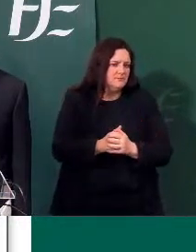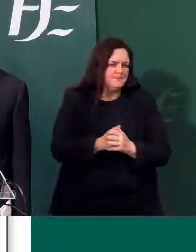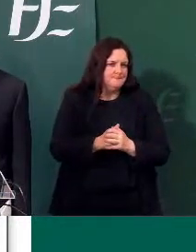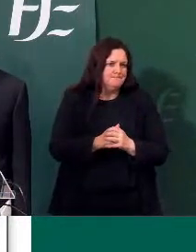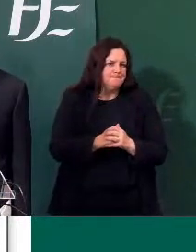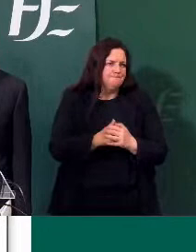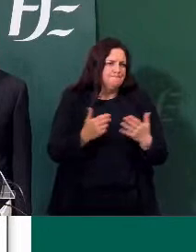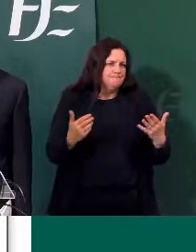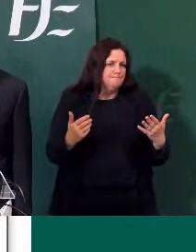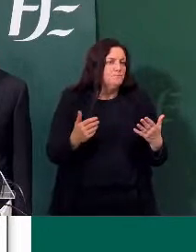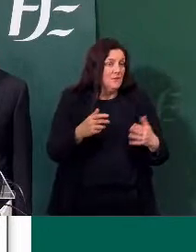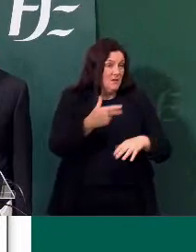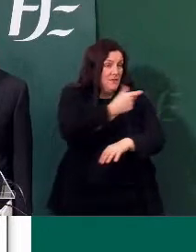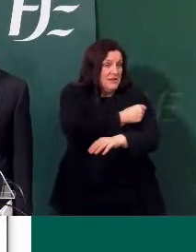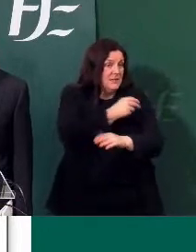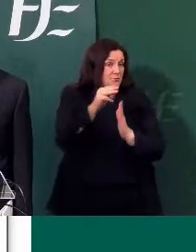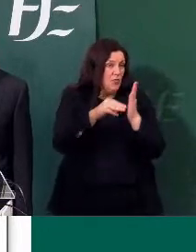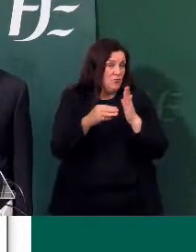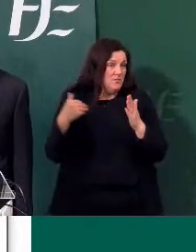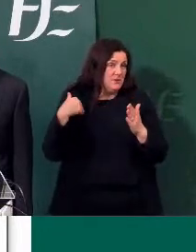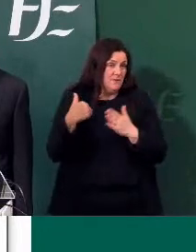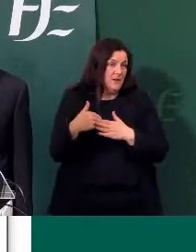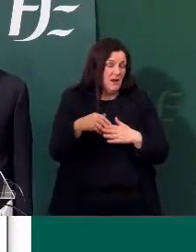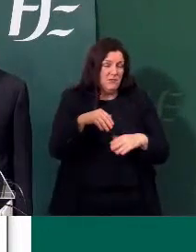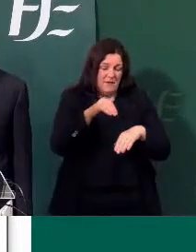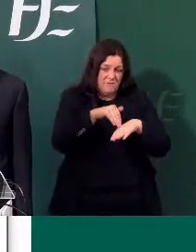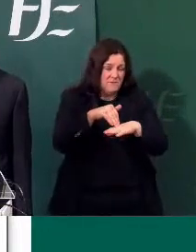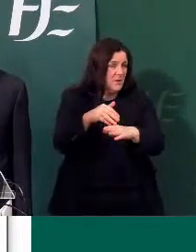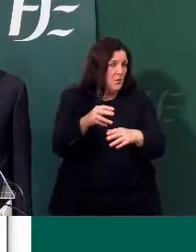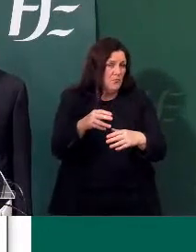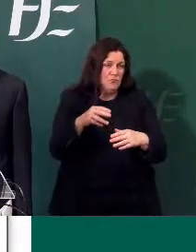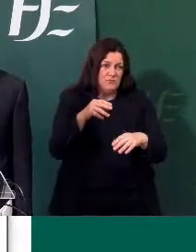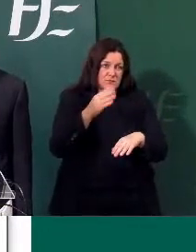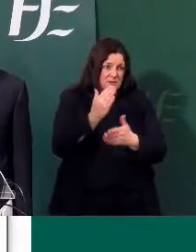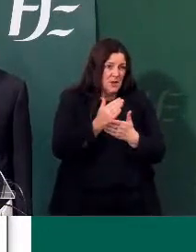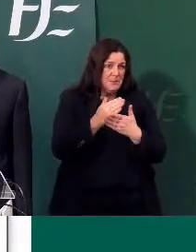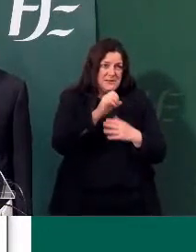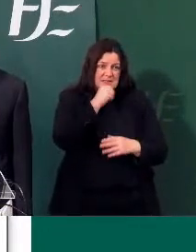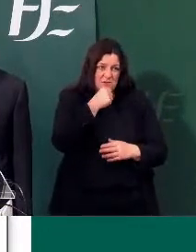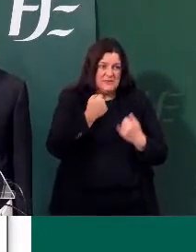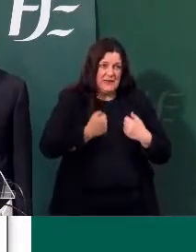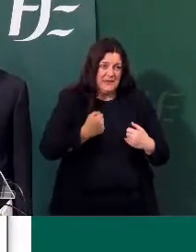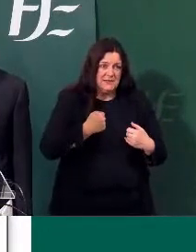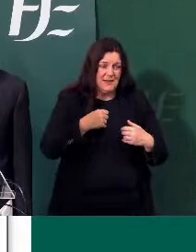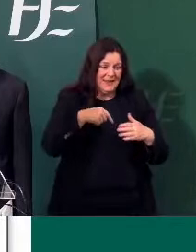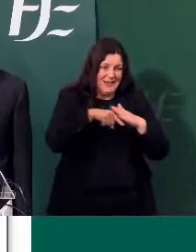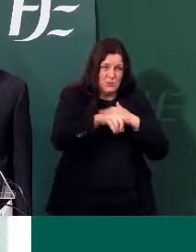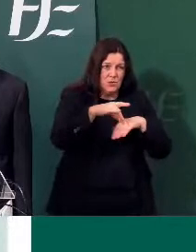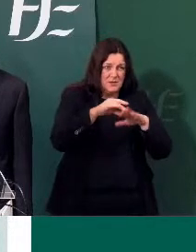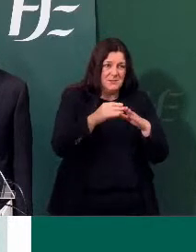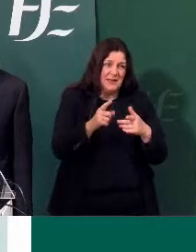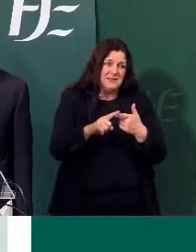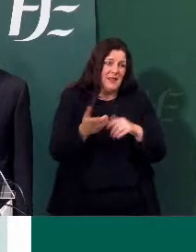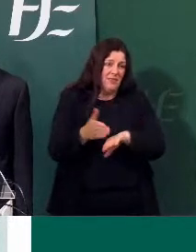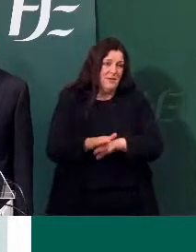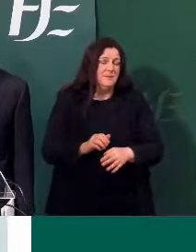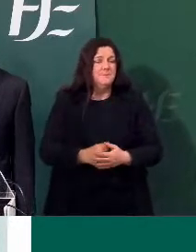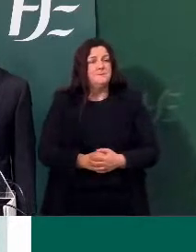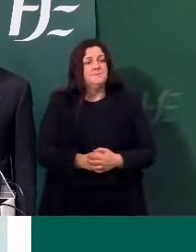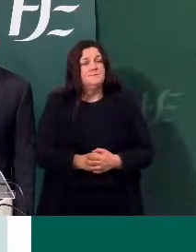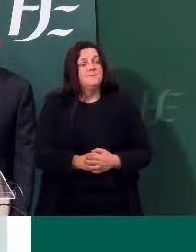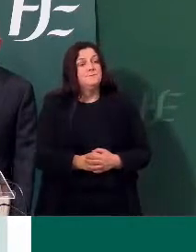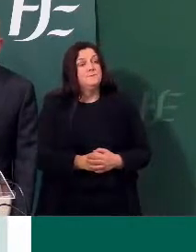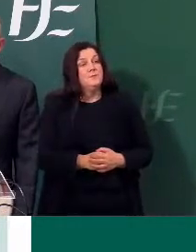vaccine program to date has been extremely effective in preventing serious illness, hospitalisation and death. And